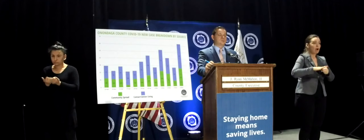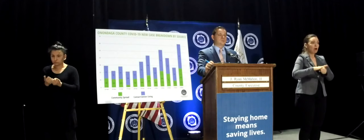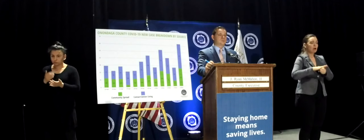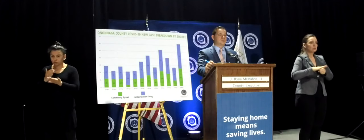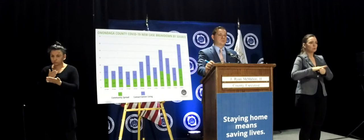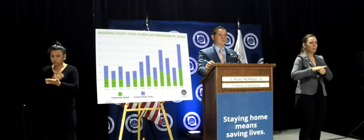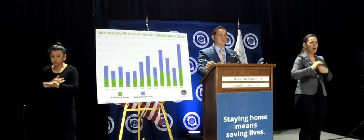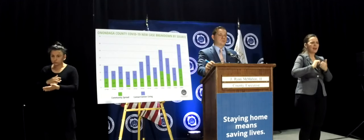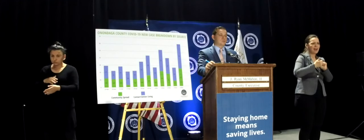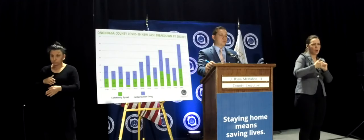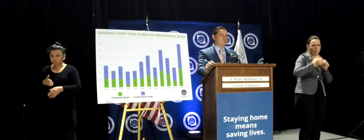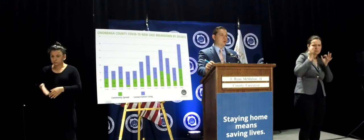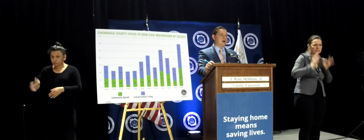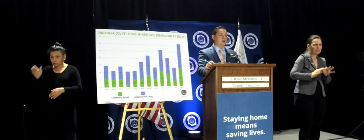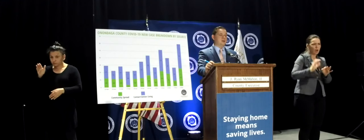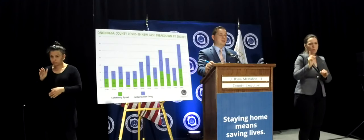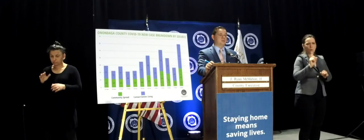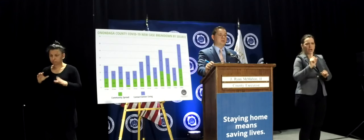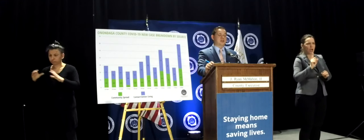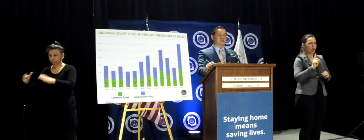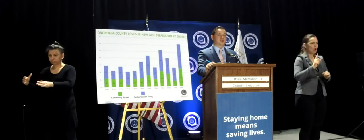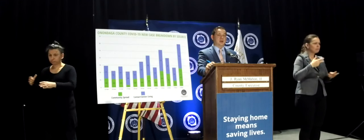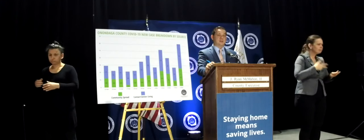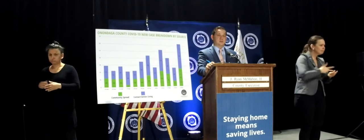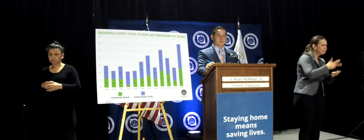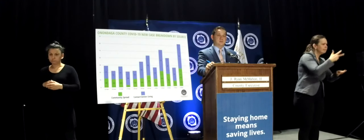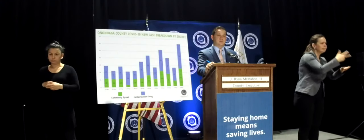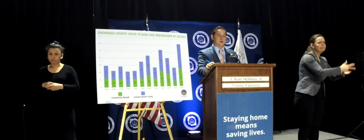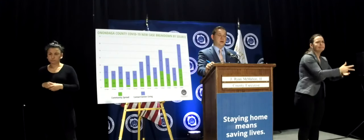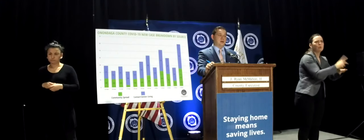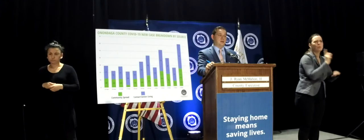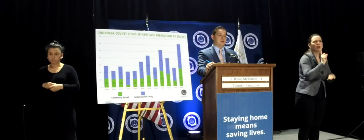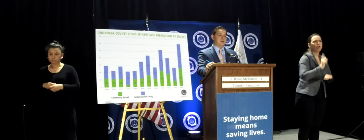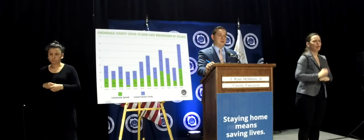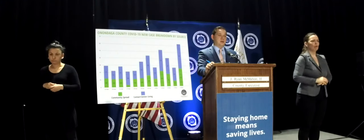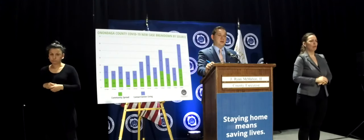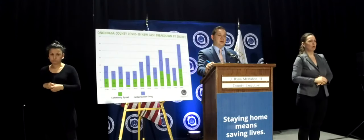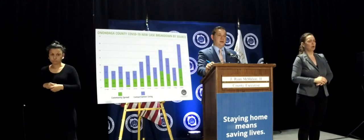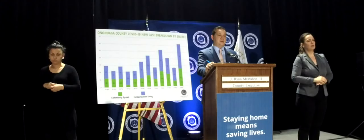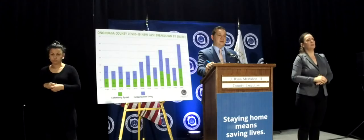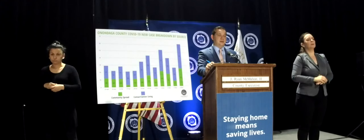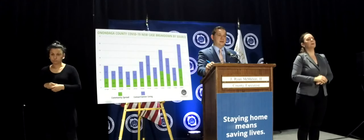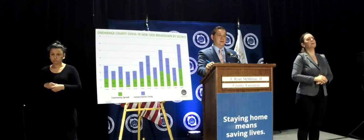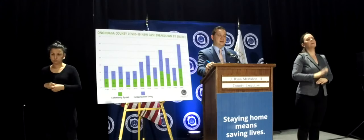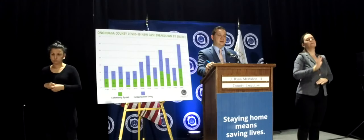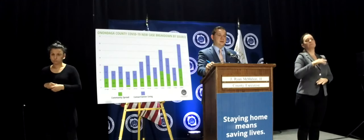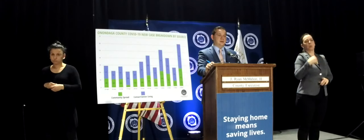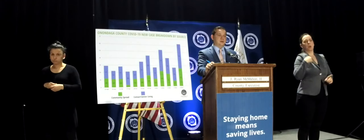send the first crews out to? Potential trends,